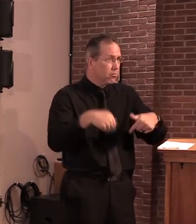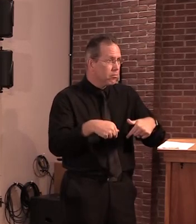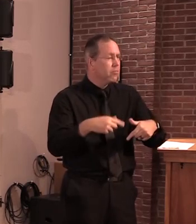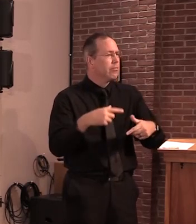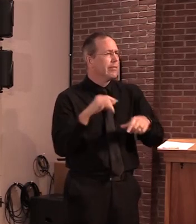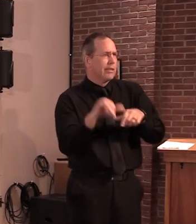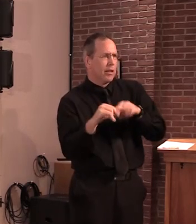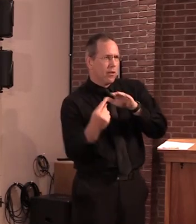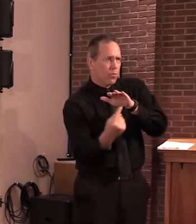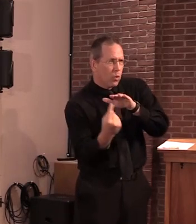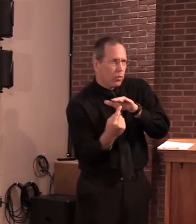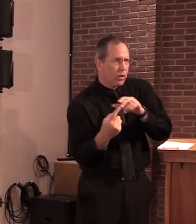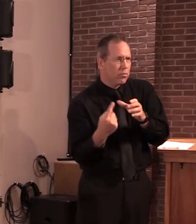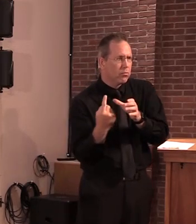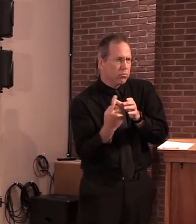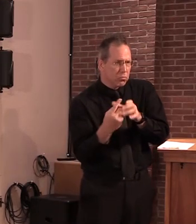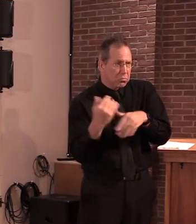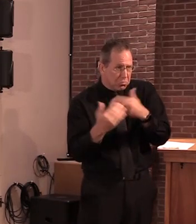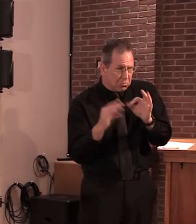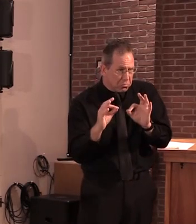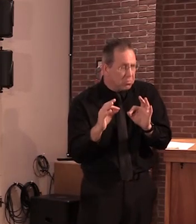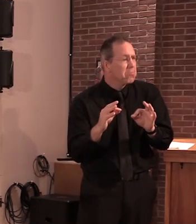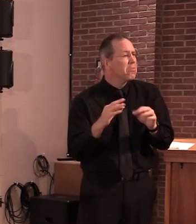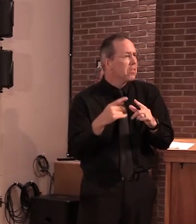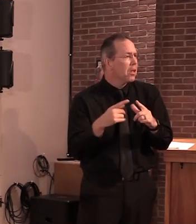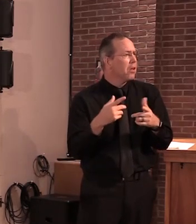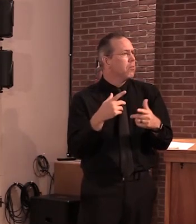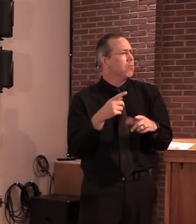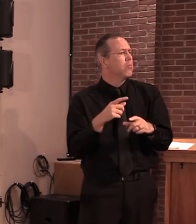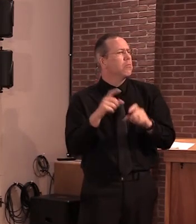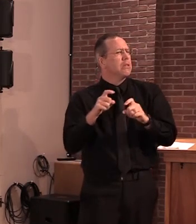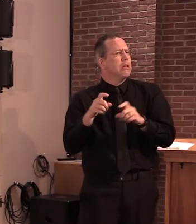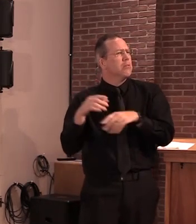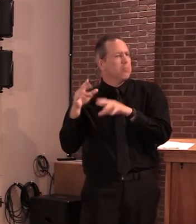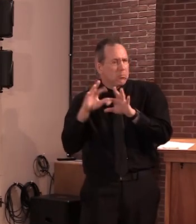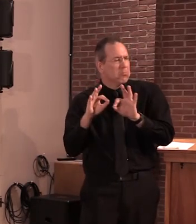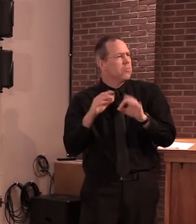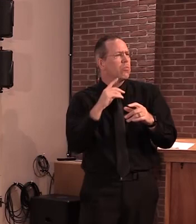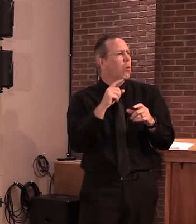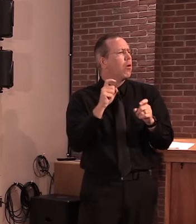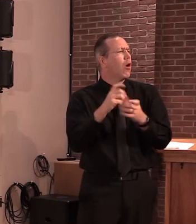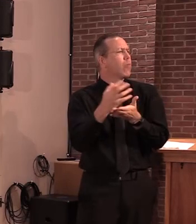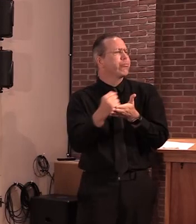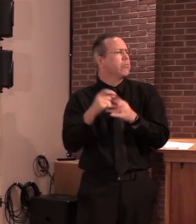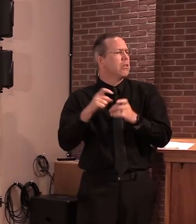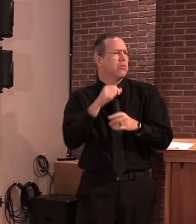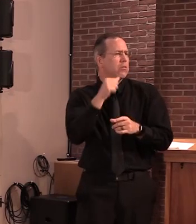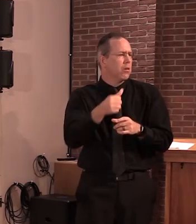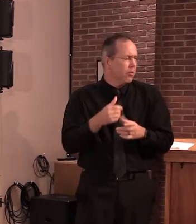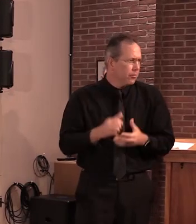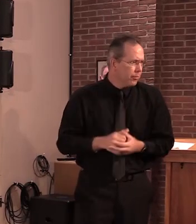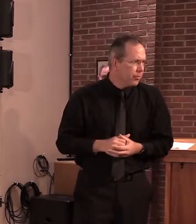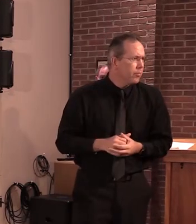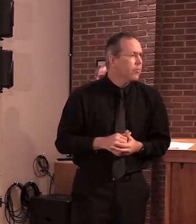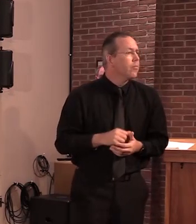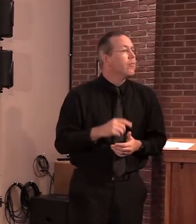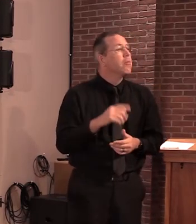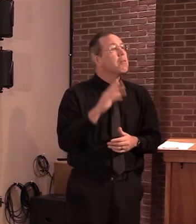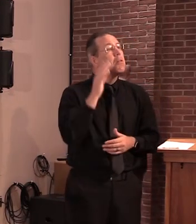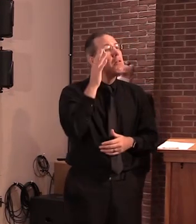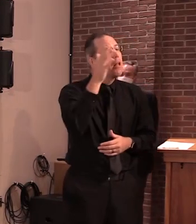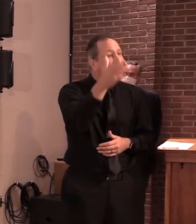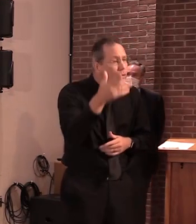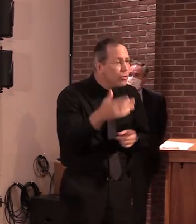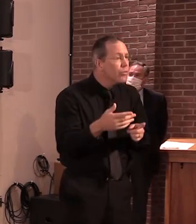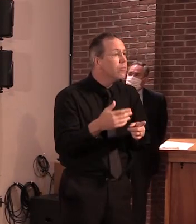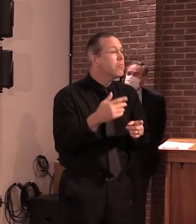shouldn't have much of an impact on statewide testing. Over time, as the semester evolves, we'll have to reevaluate and see